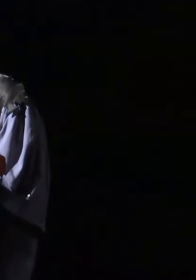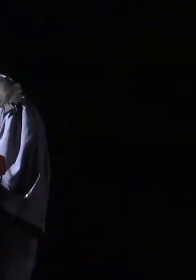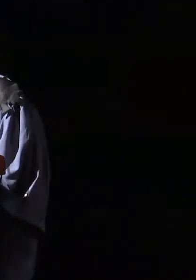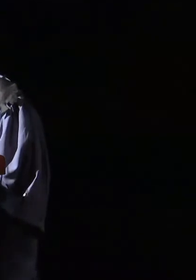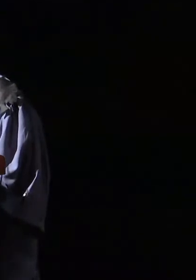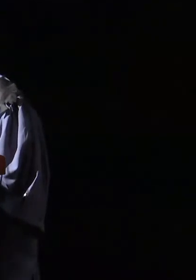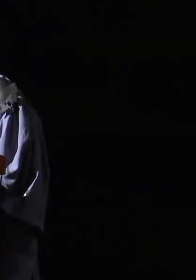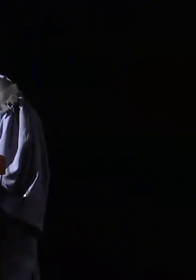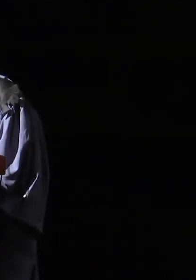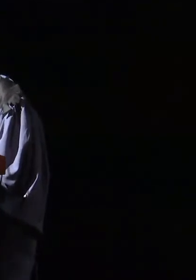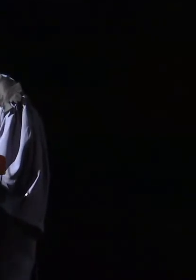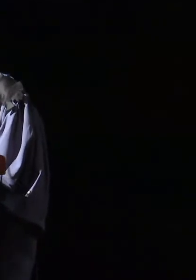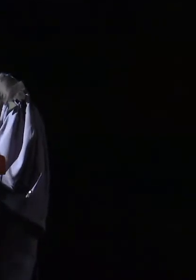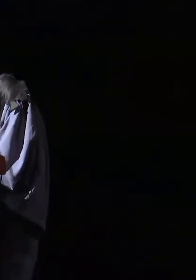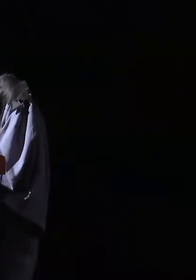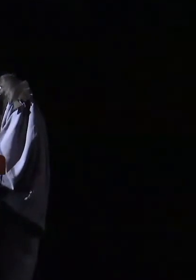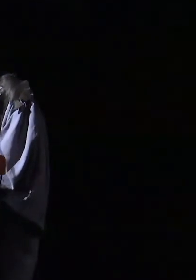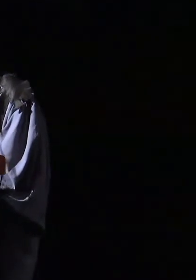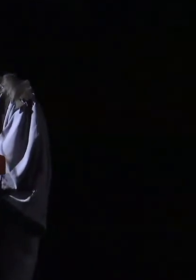in Sports Studies.